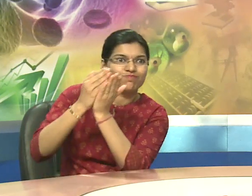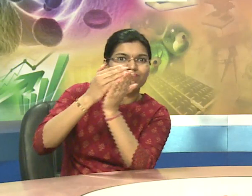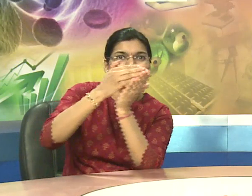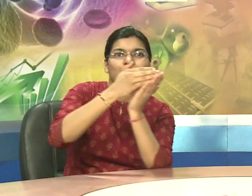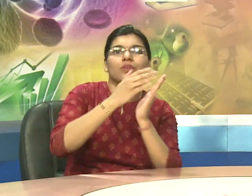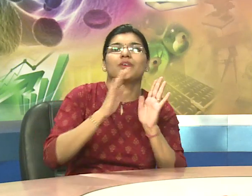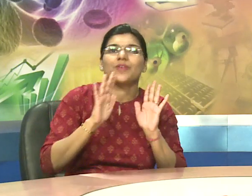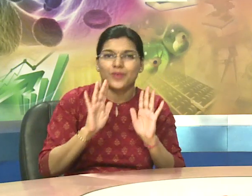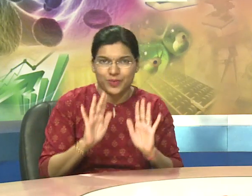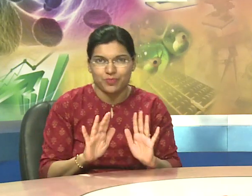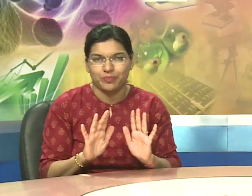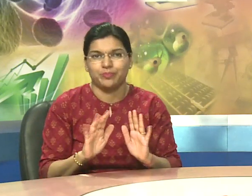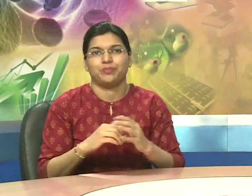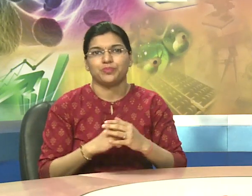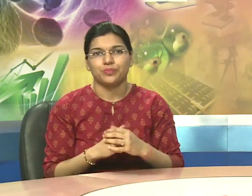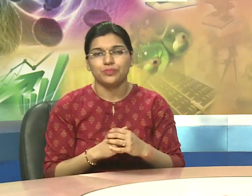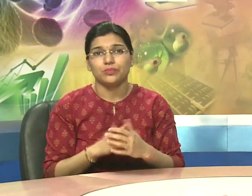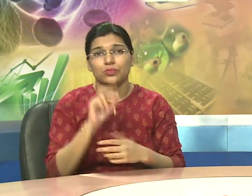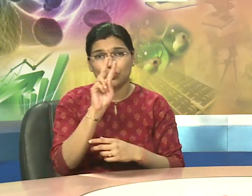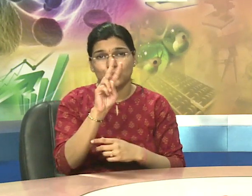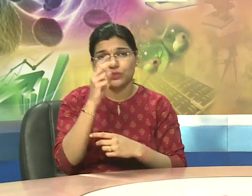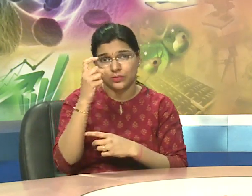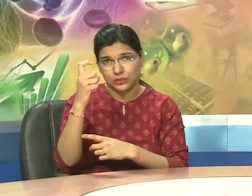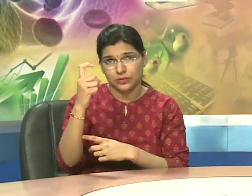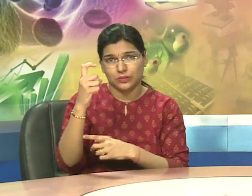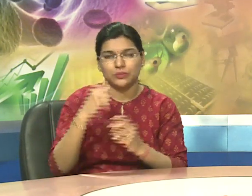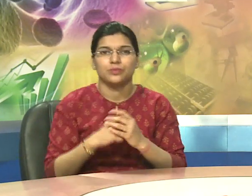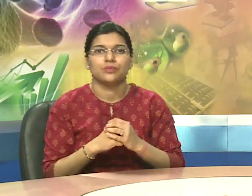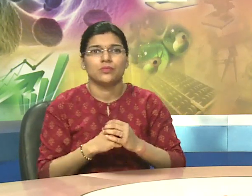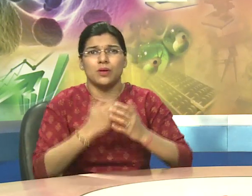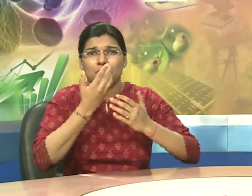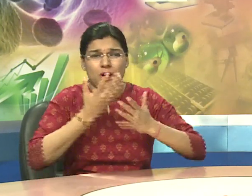For example, boat moves in river.